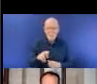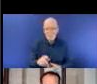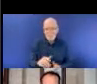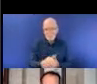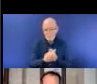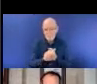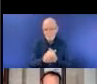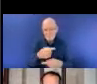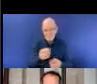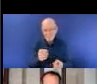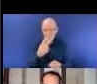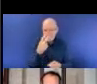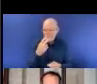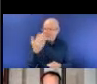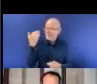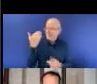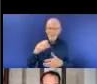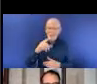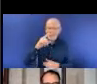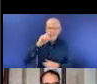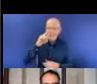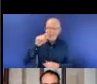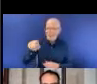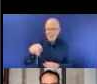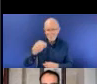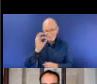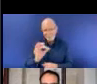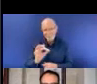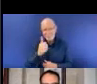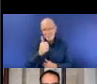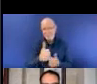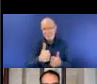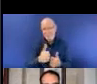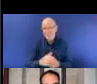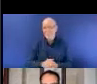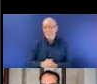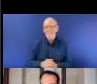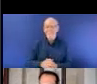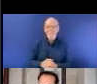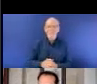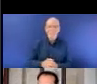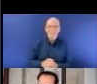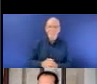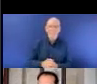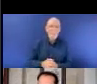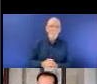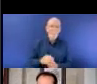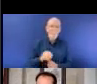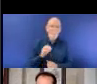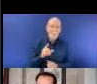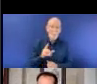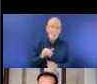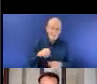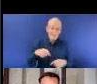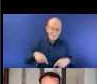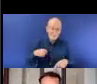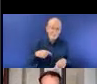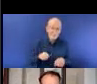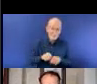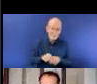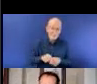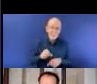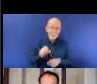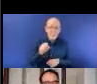health and nutrition lead at Save the Children. Welcome, Salome. How are you? I'm well. Thank you for allowing me to